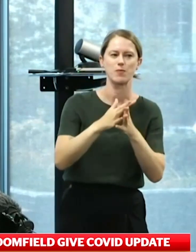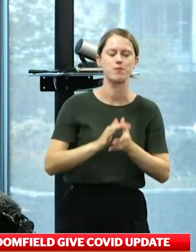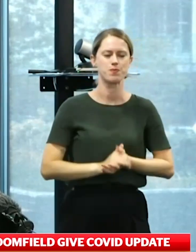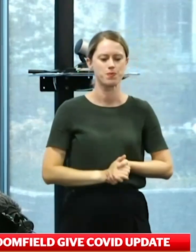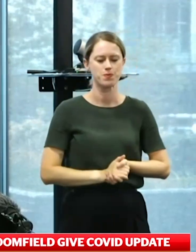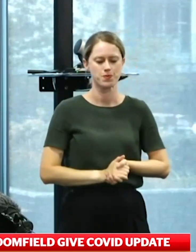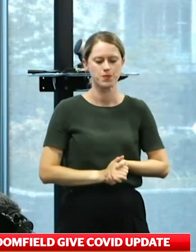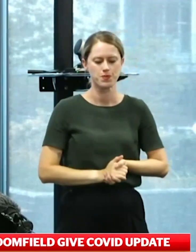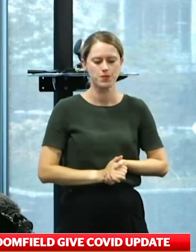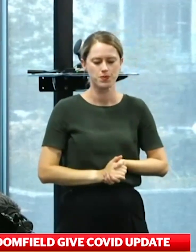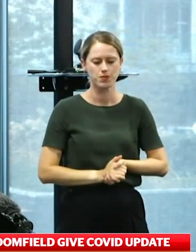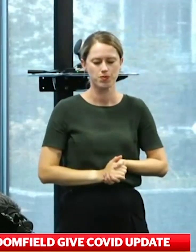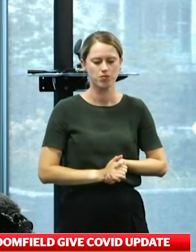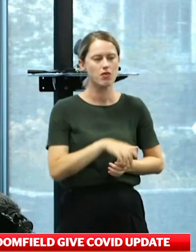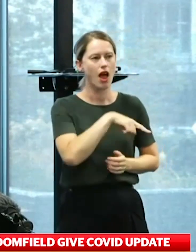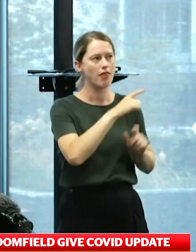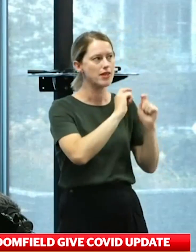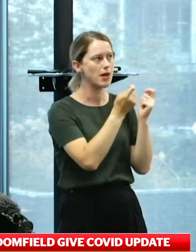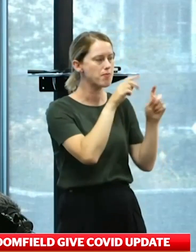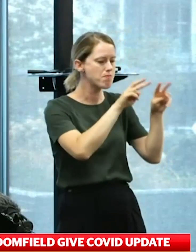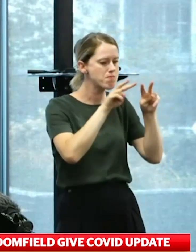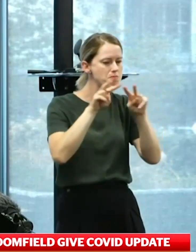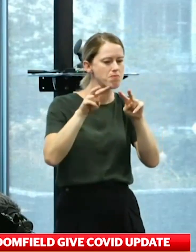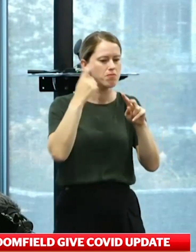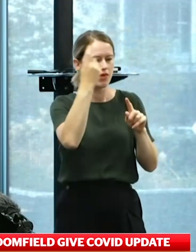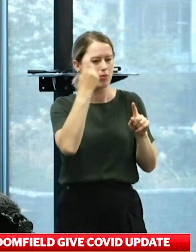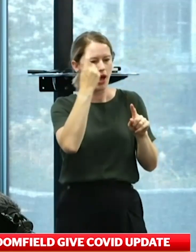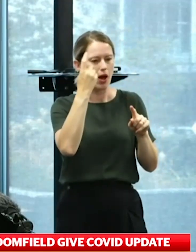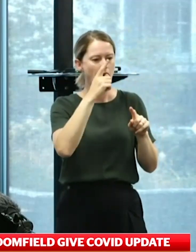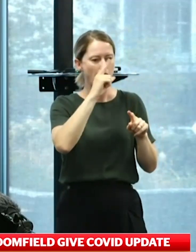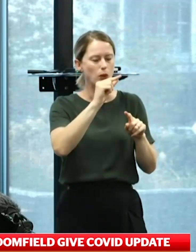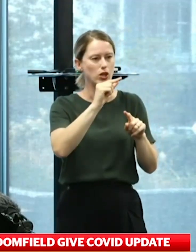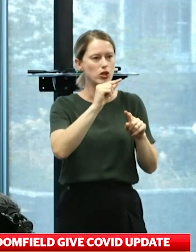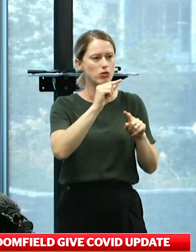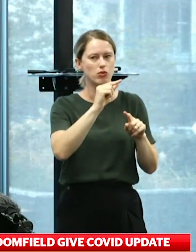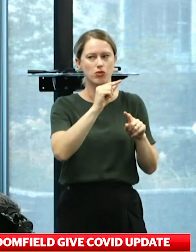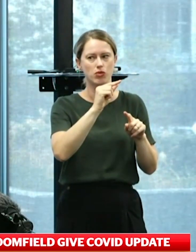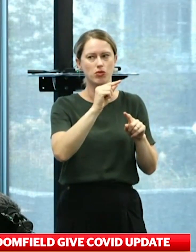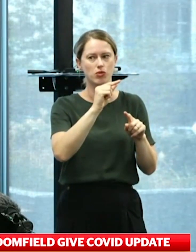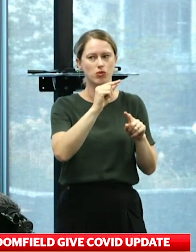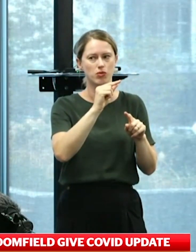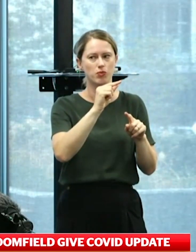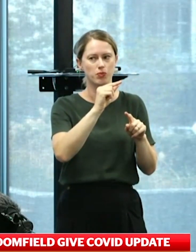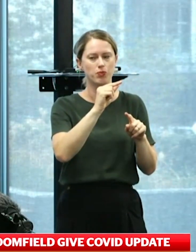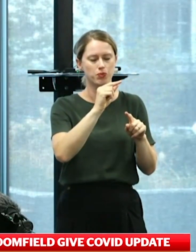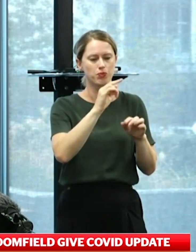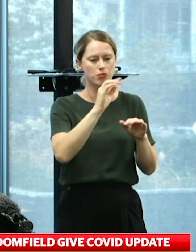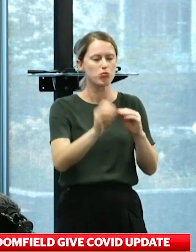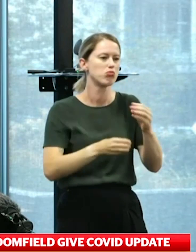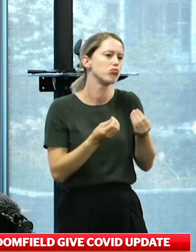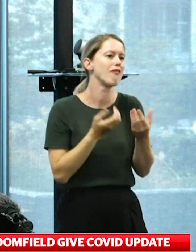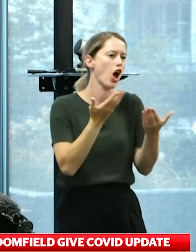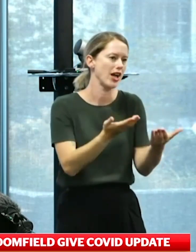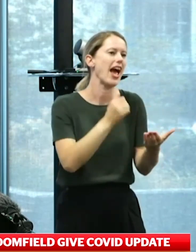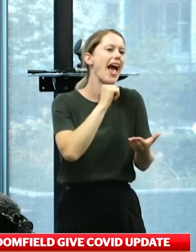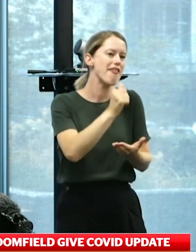the same time, our operational teams are looking at what it would take to implement the changes to roll out